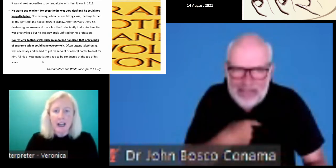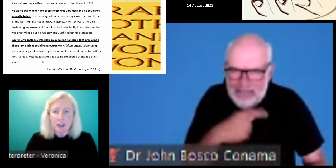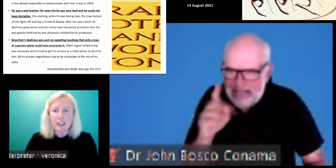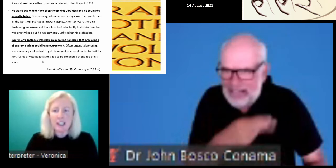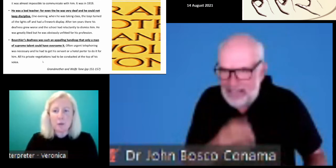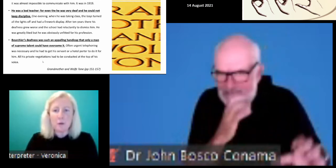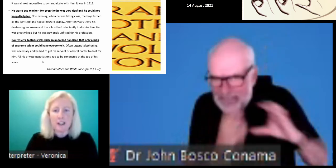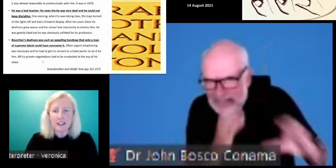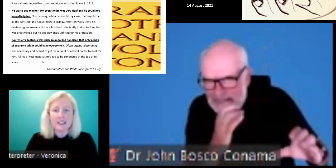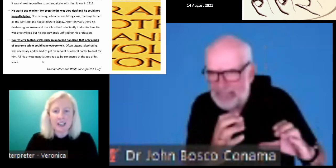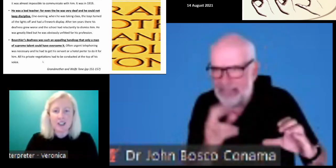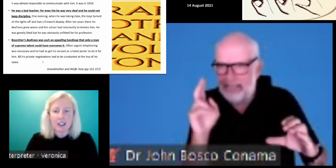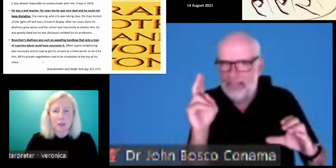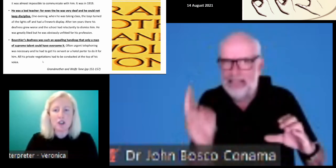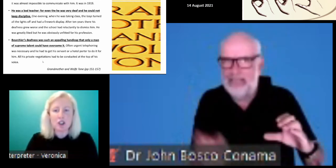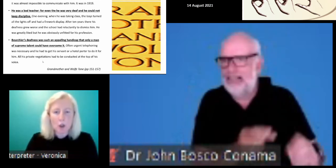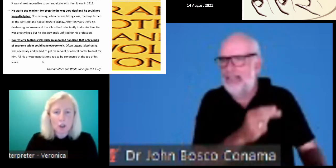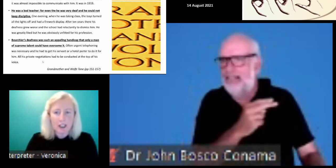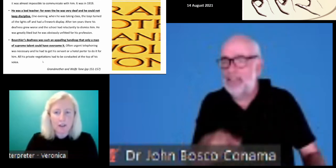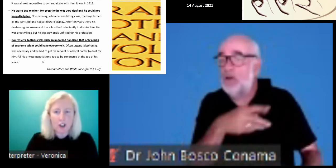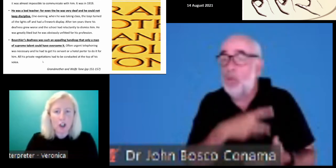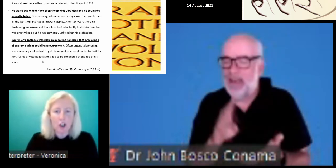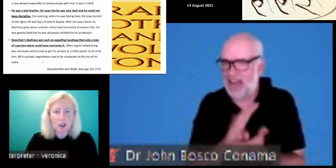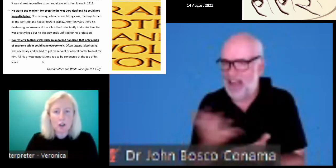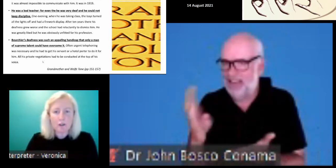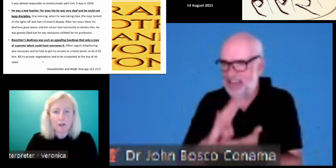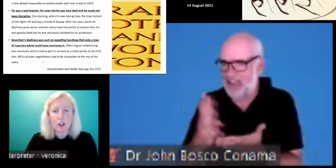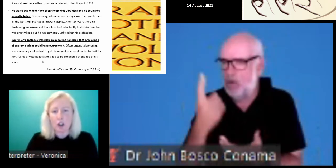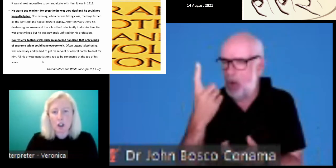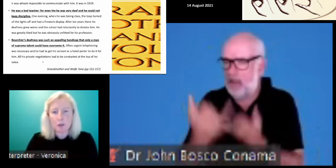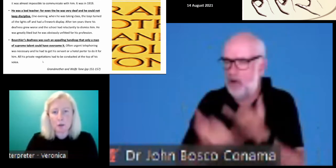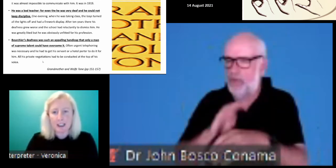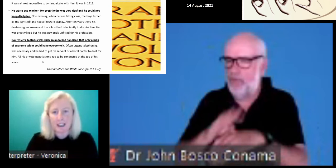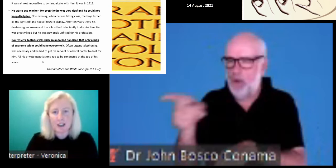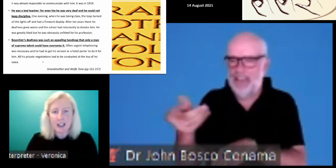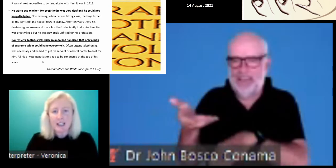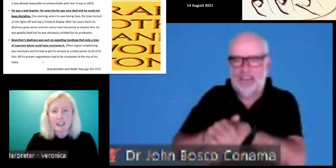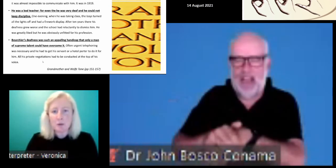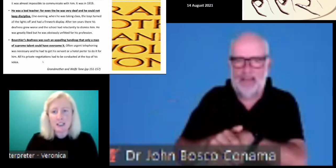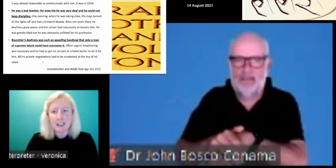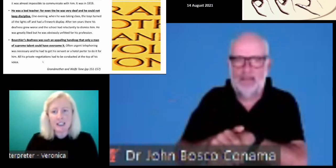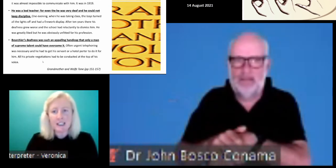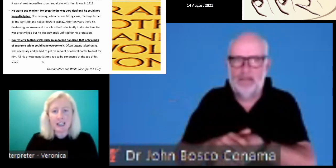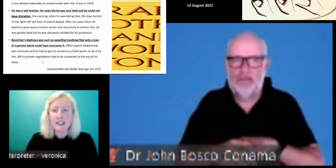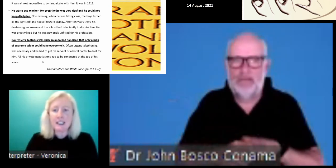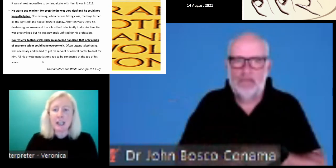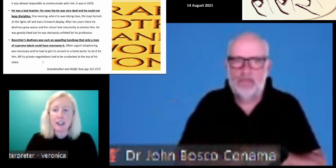And he stated that he was so deaf, hunched over, couldn't communicate. This was 1919, a